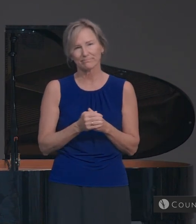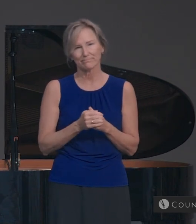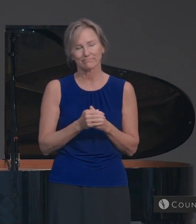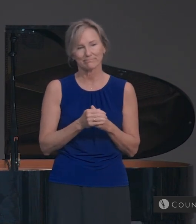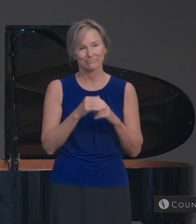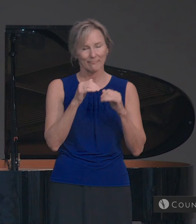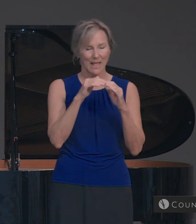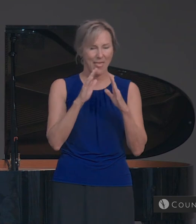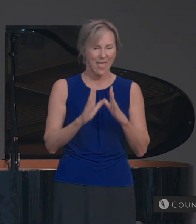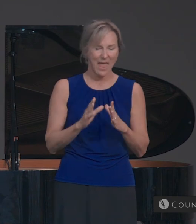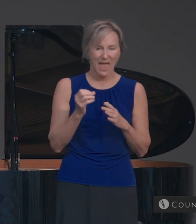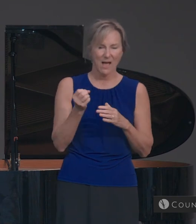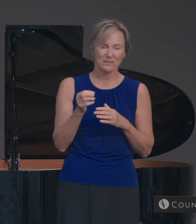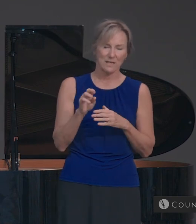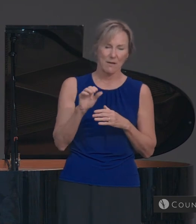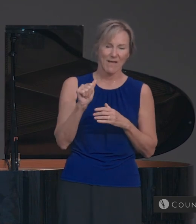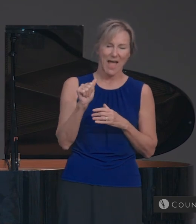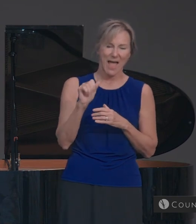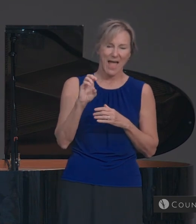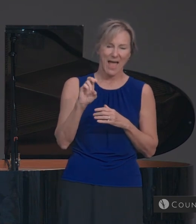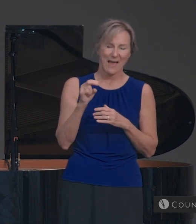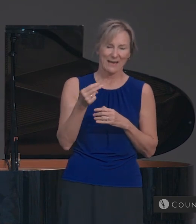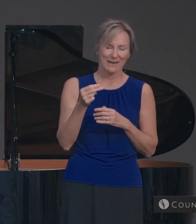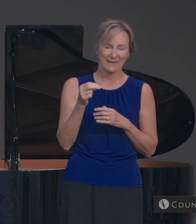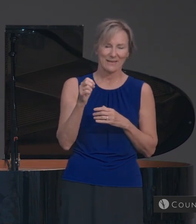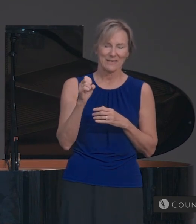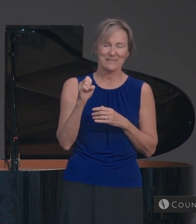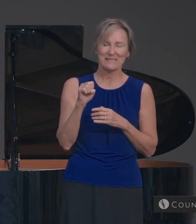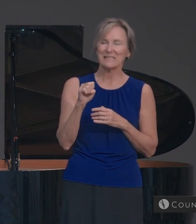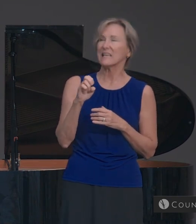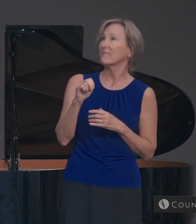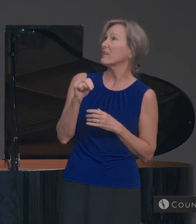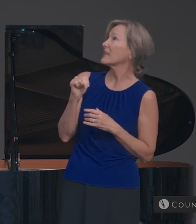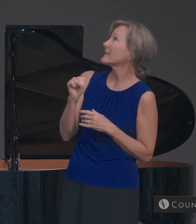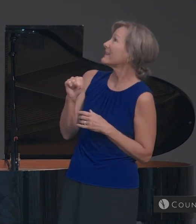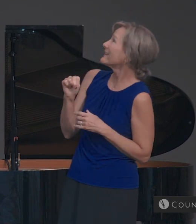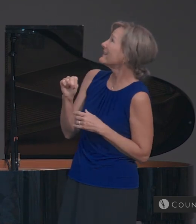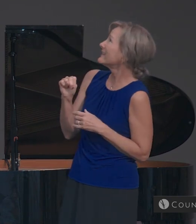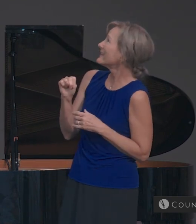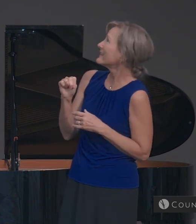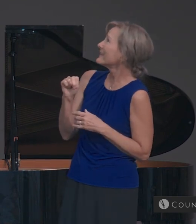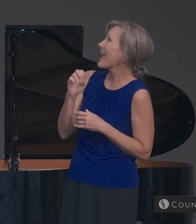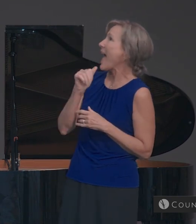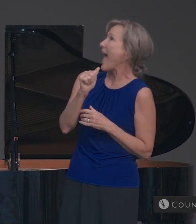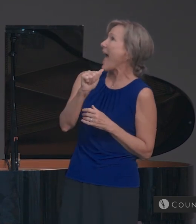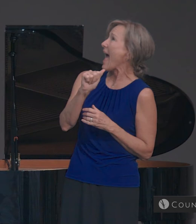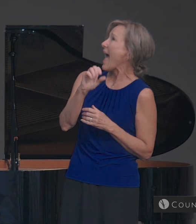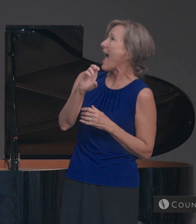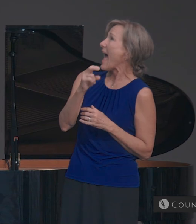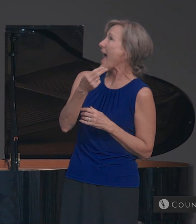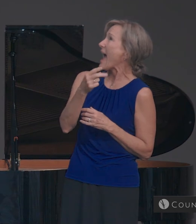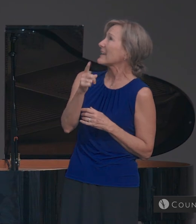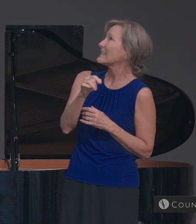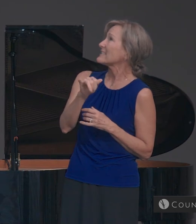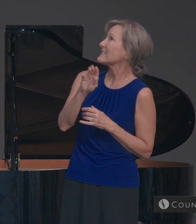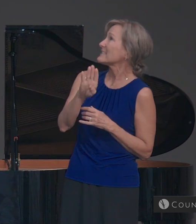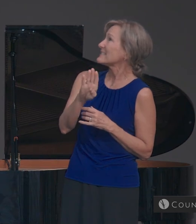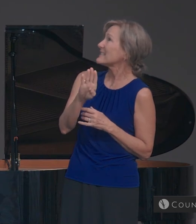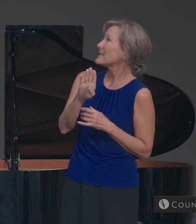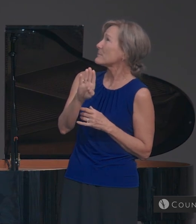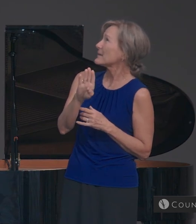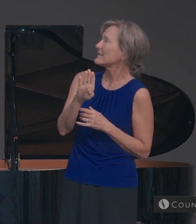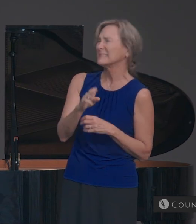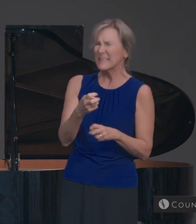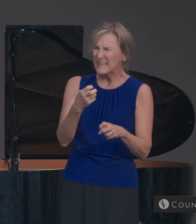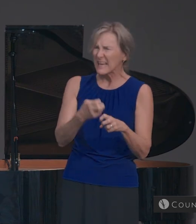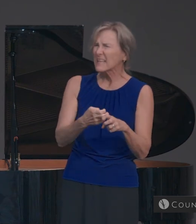Achzib would be a deceitful thing for the kings of Israel. You have to look a little harder to see that, but the name of the town looks